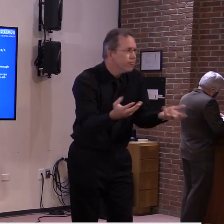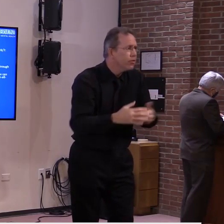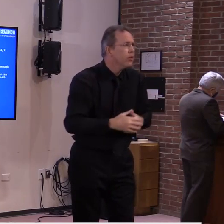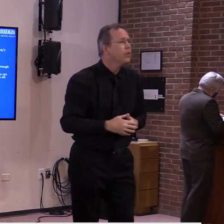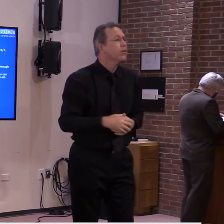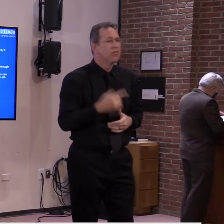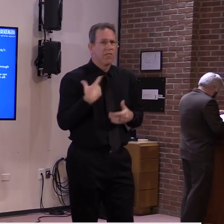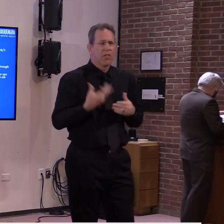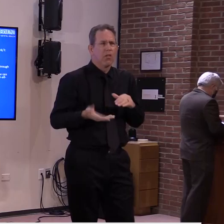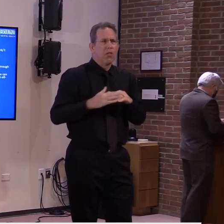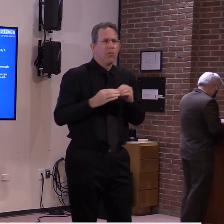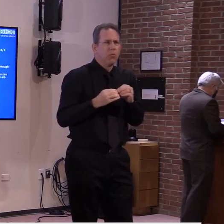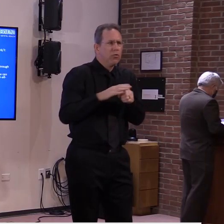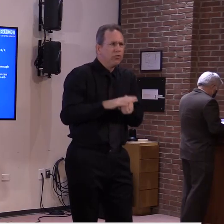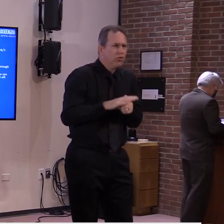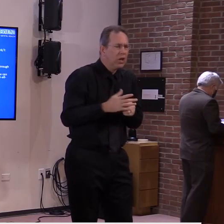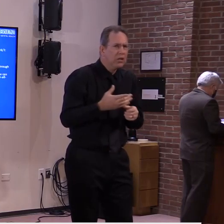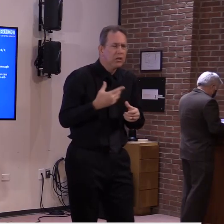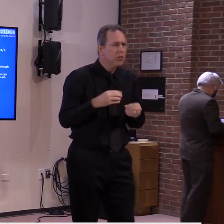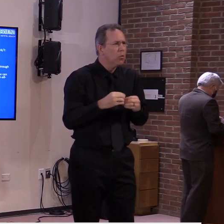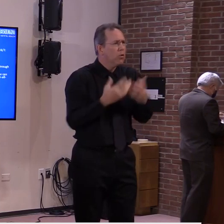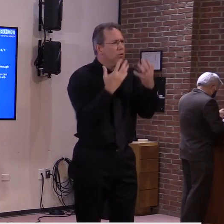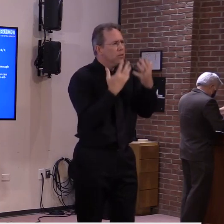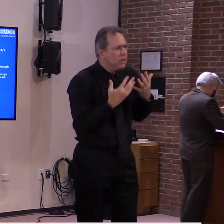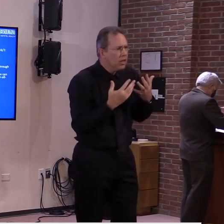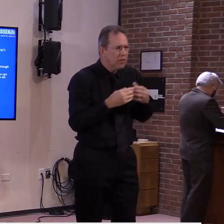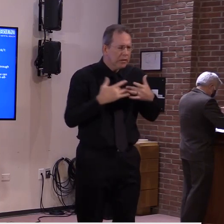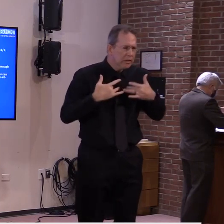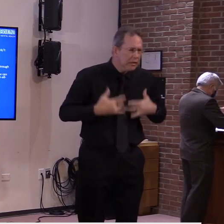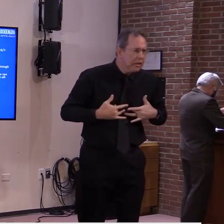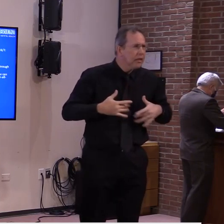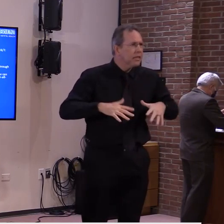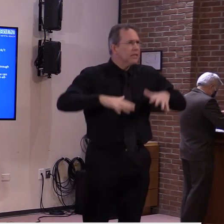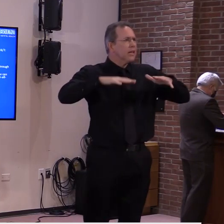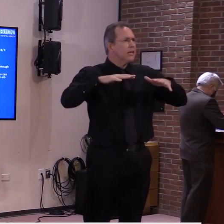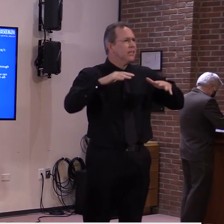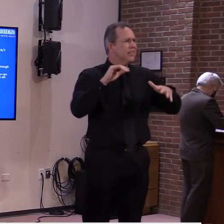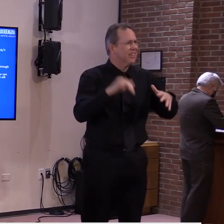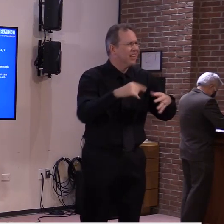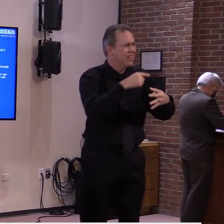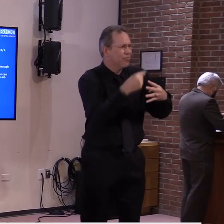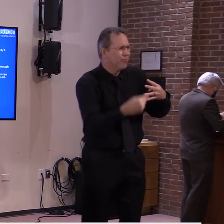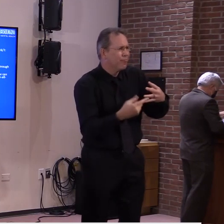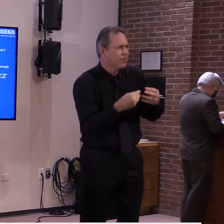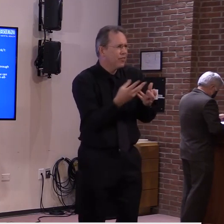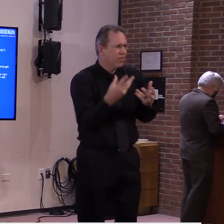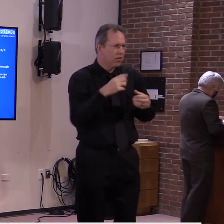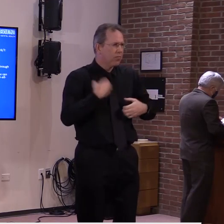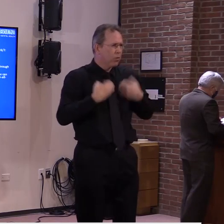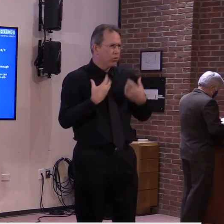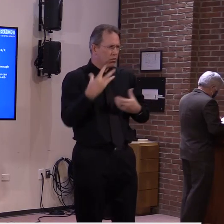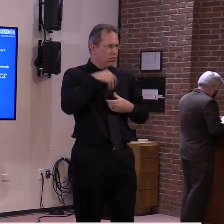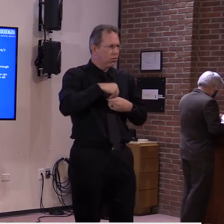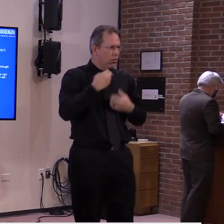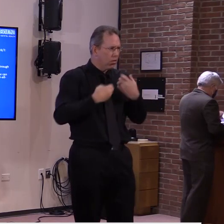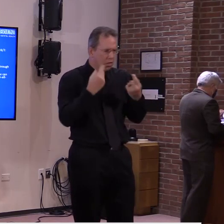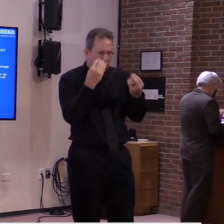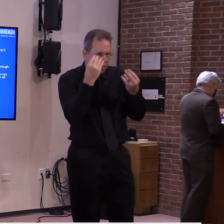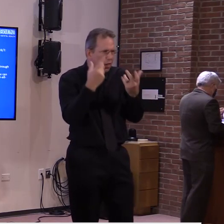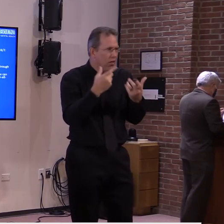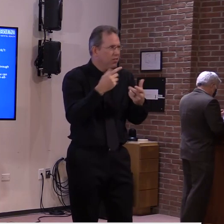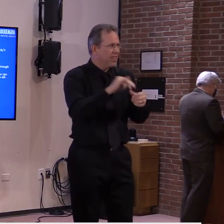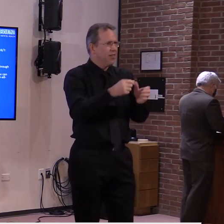sadness, and depression. And many of us may be experiencing these feelings for the first time. What I can say, as